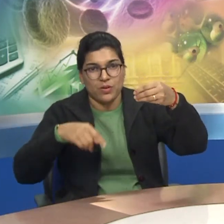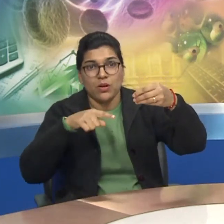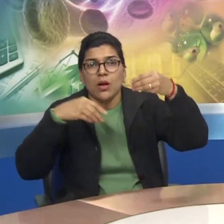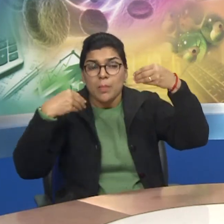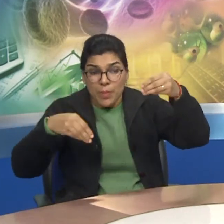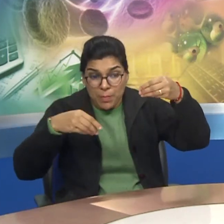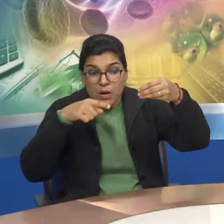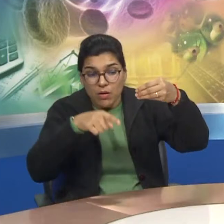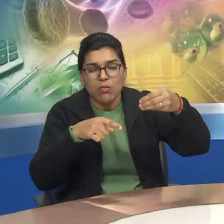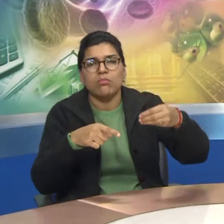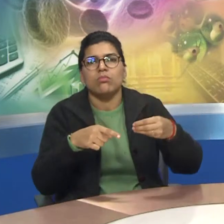especially paper.